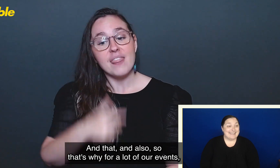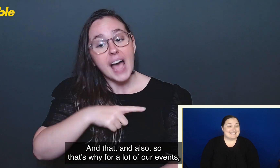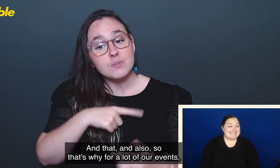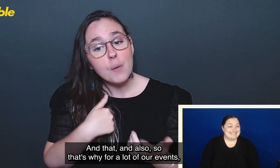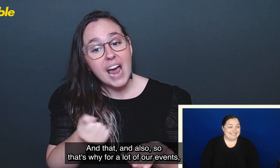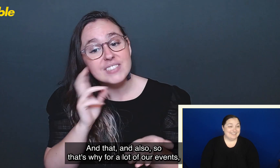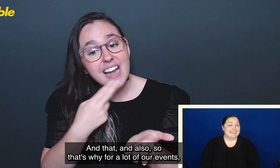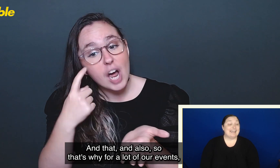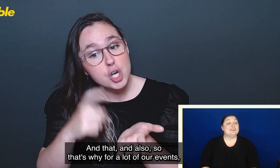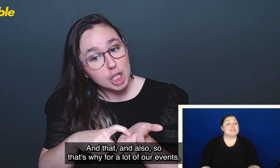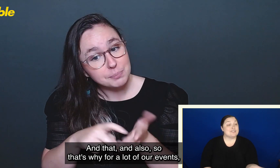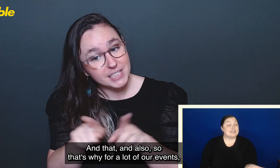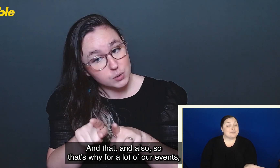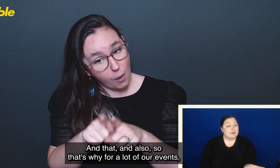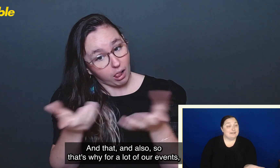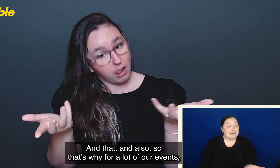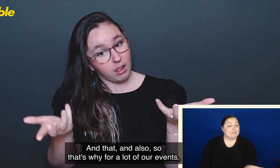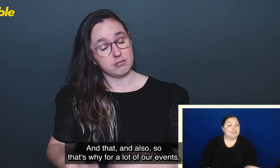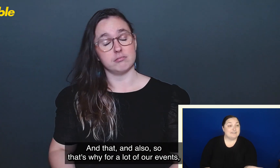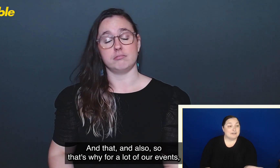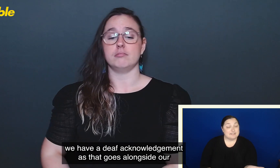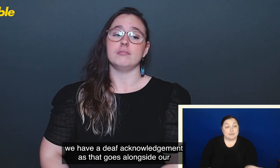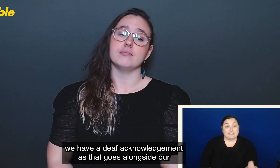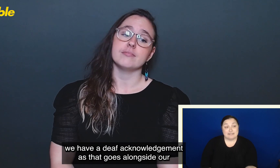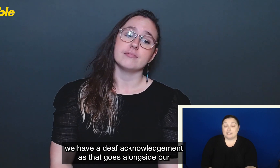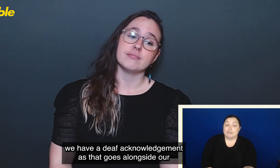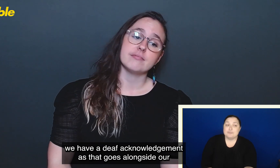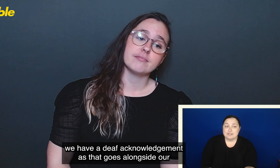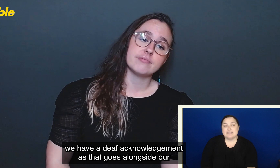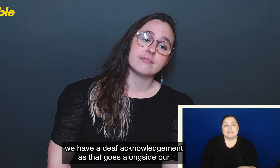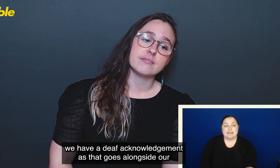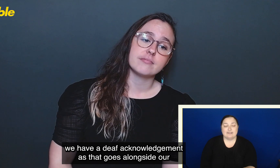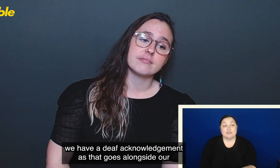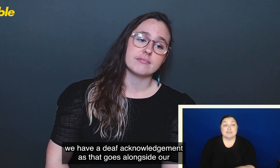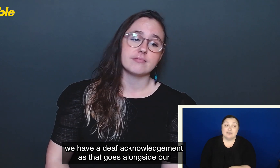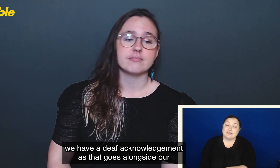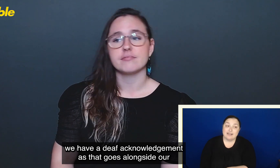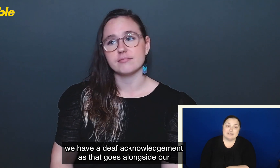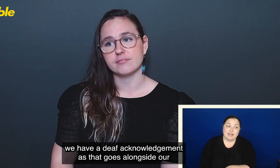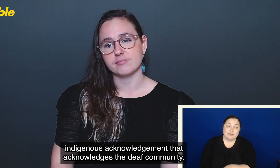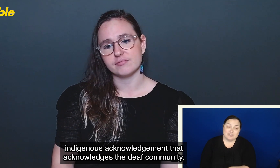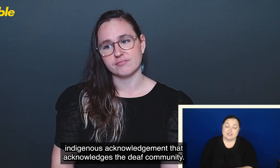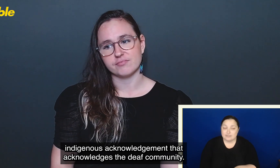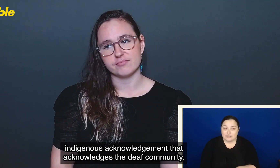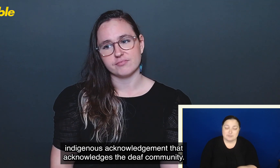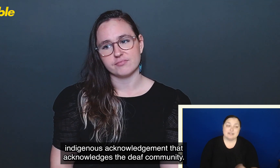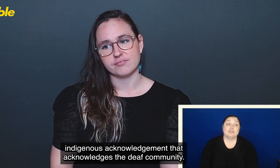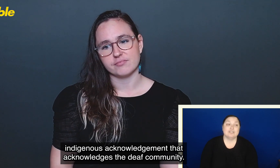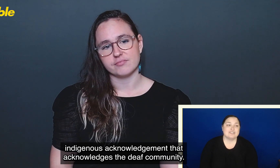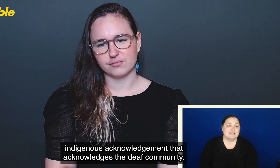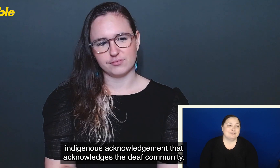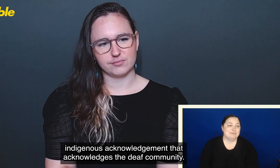And also, so that's why for a lot of our events we have a deaf acknowledgement, as that goes alongside our Indigenous acknowledgement